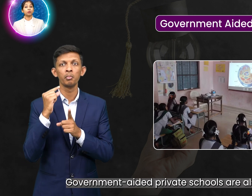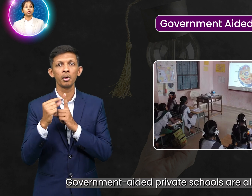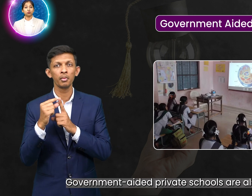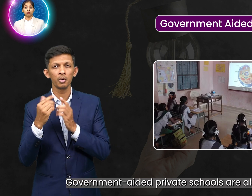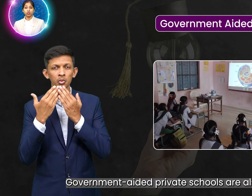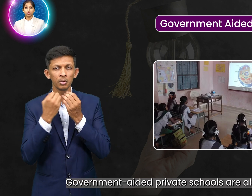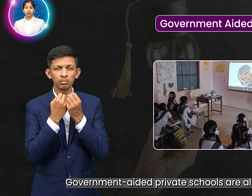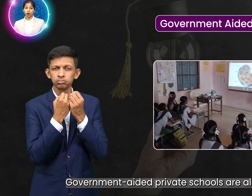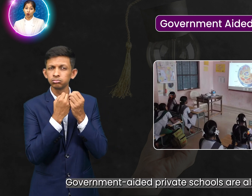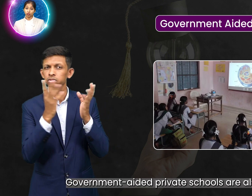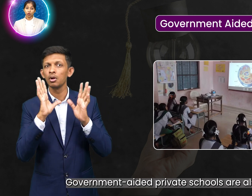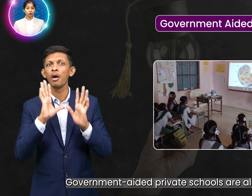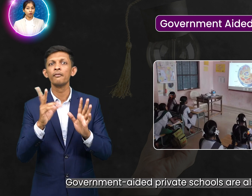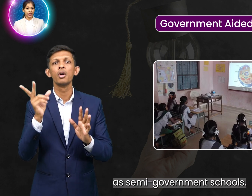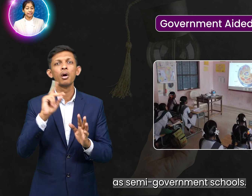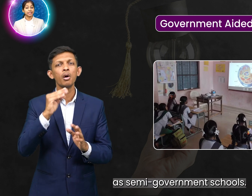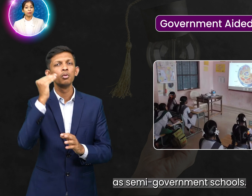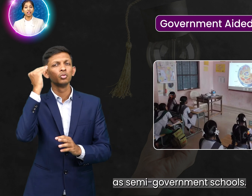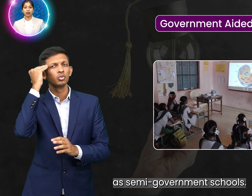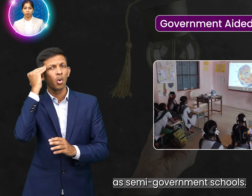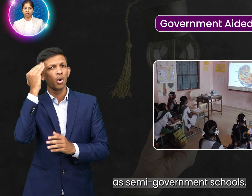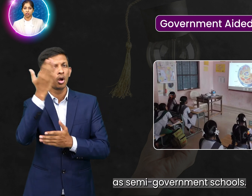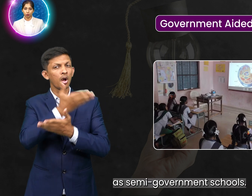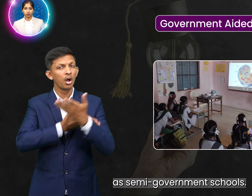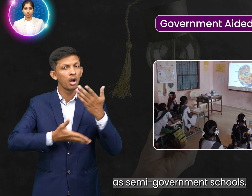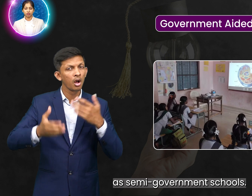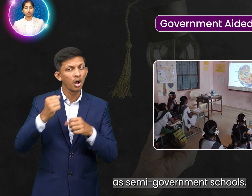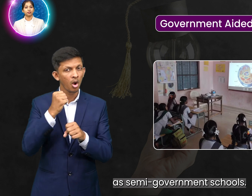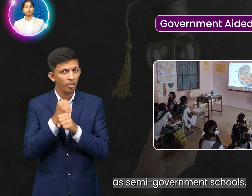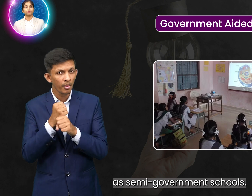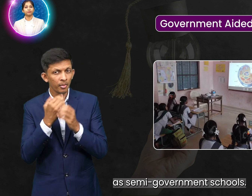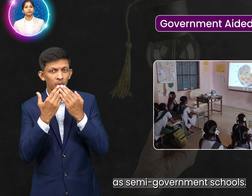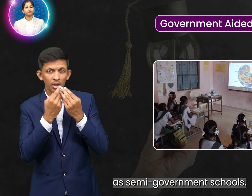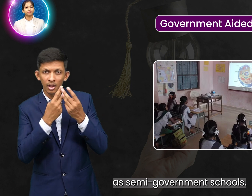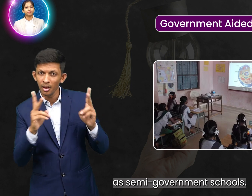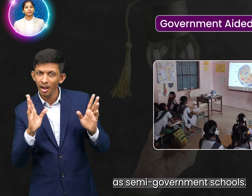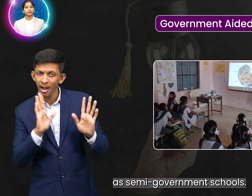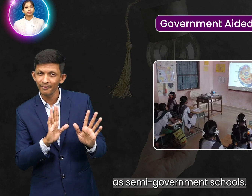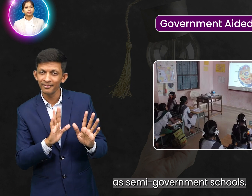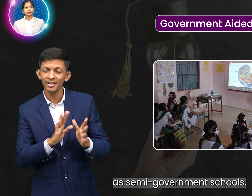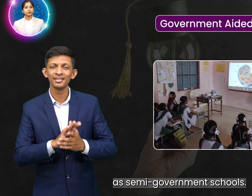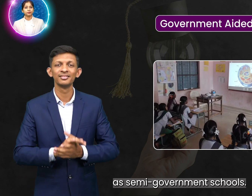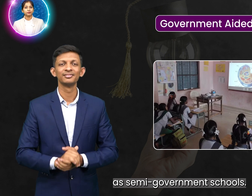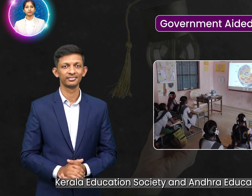Government-aided private schools are also known as semi-government schools.